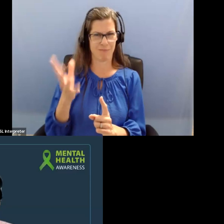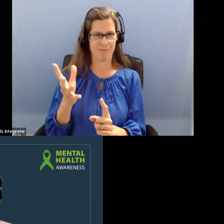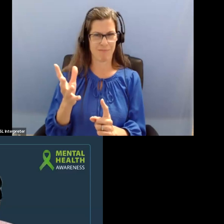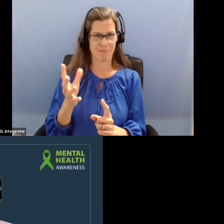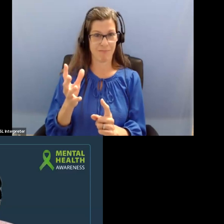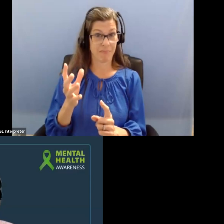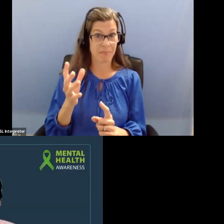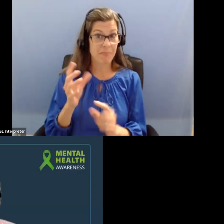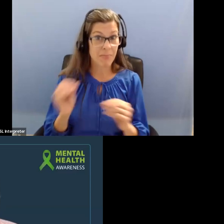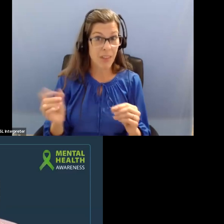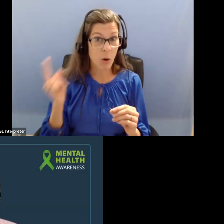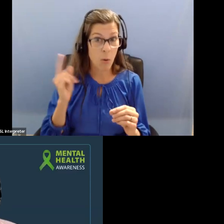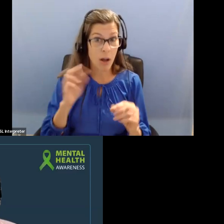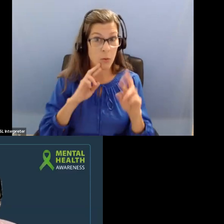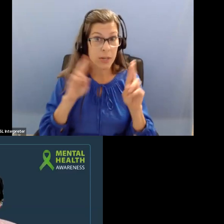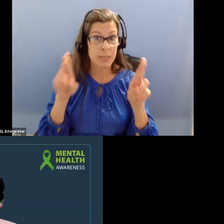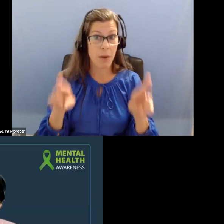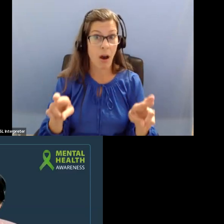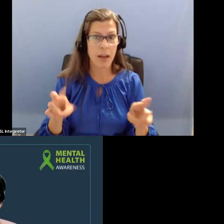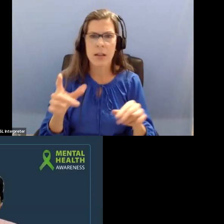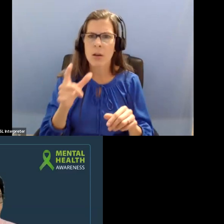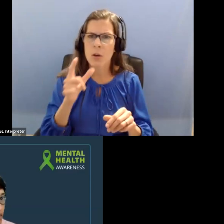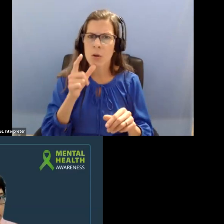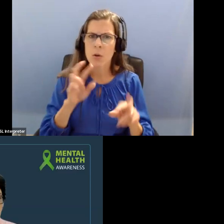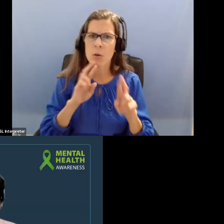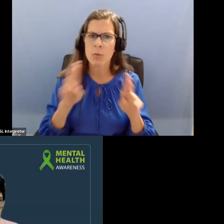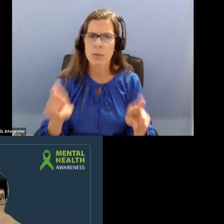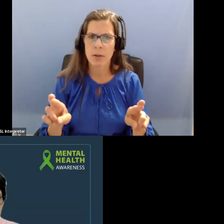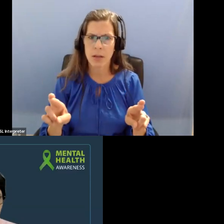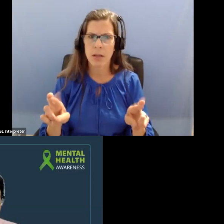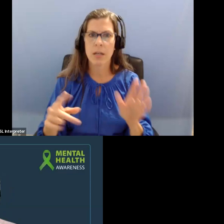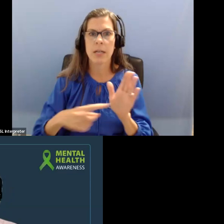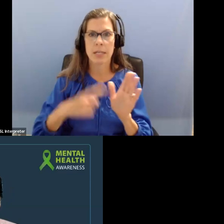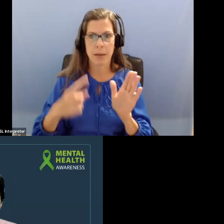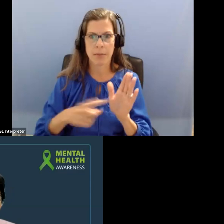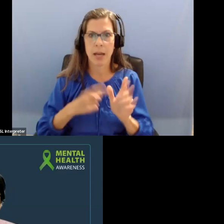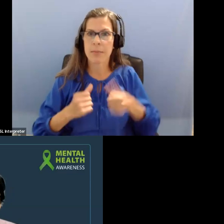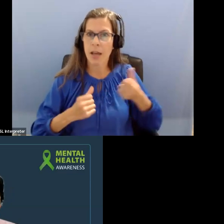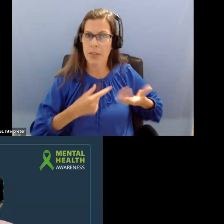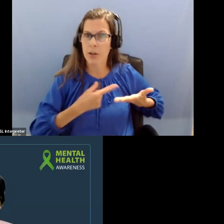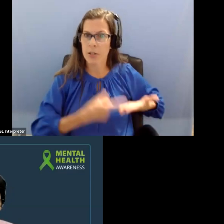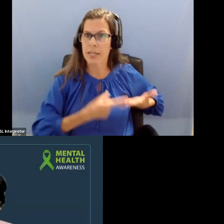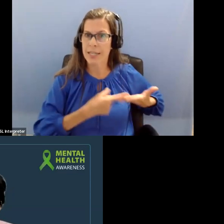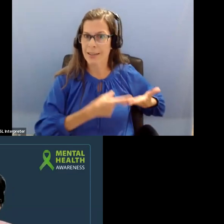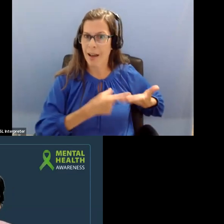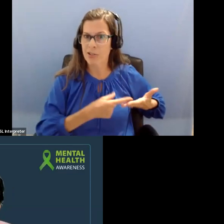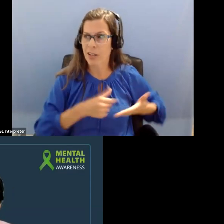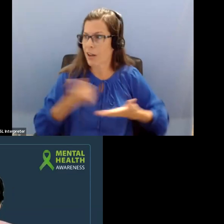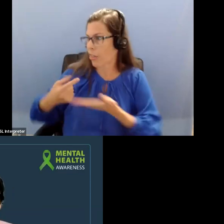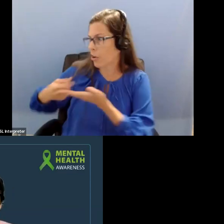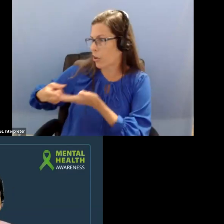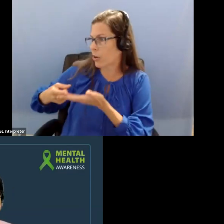one's responding. Now, I know there's a lot of always back conversations in the background going on that makes perfect